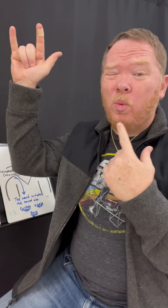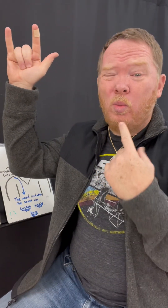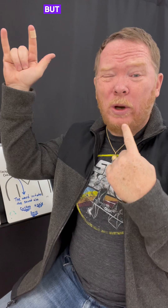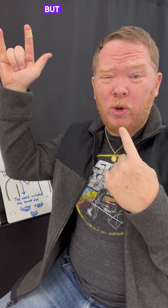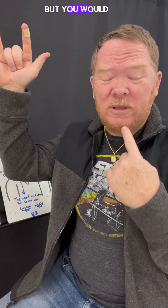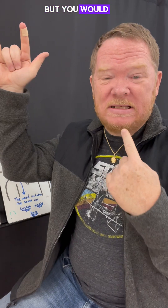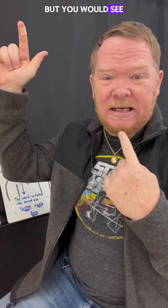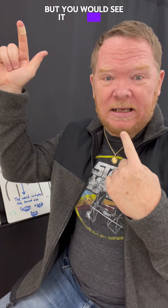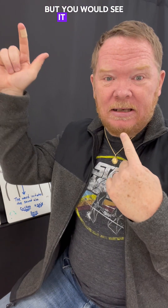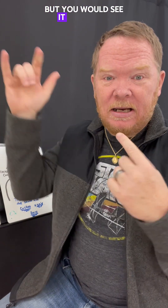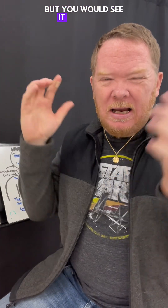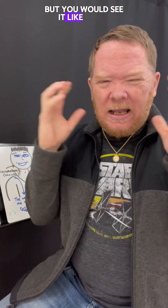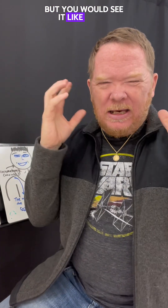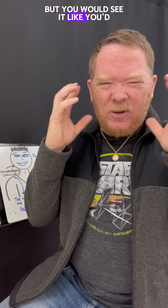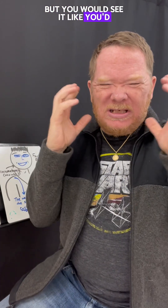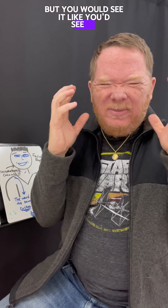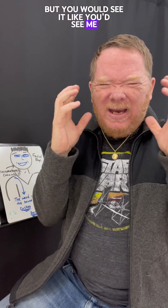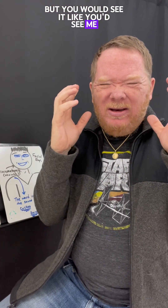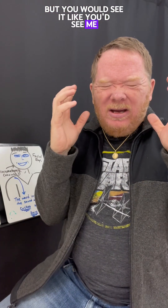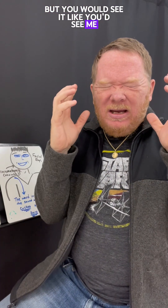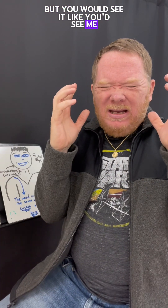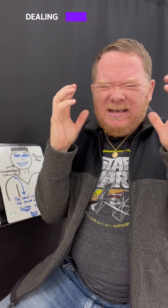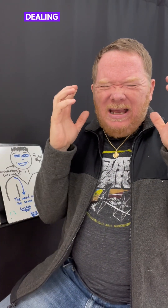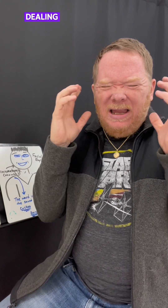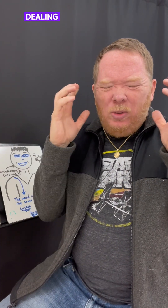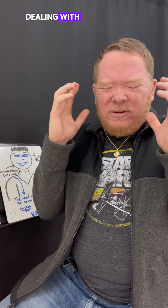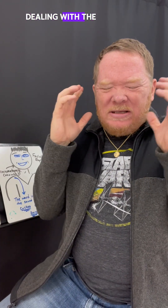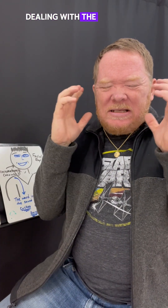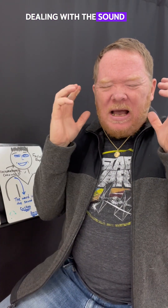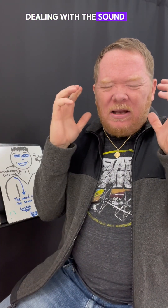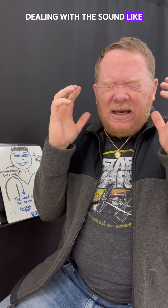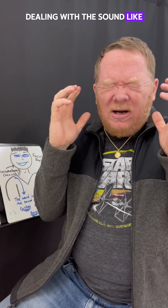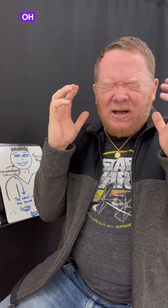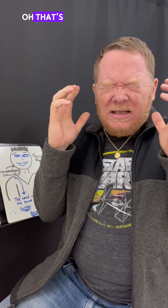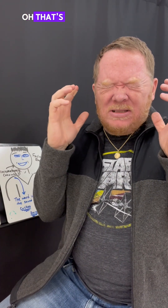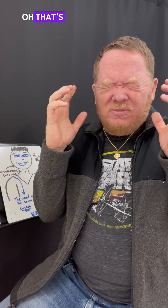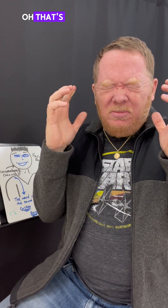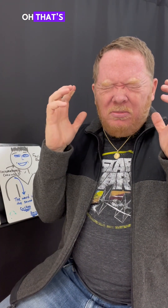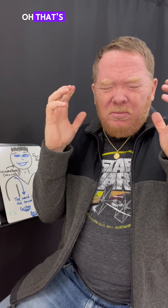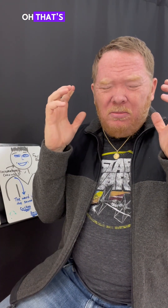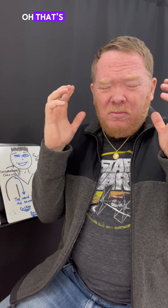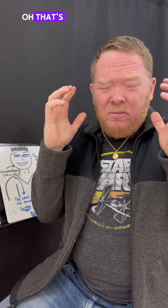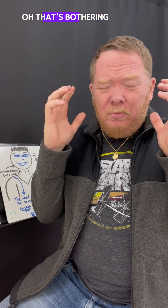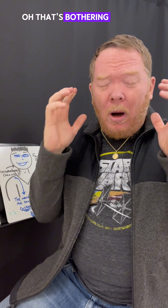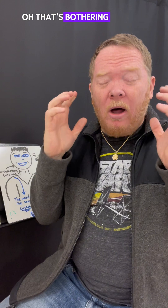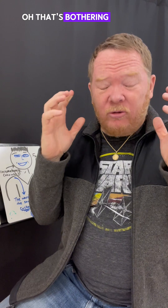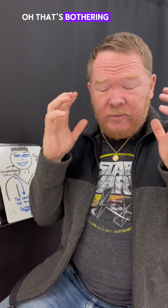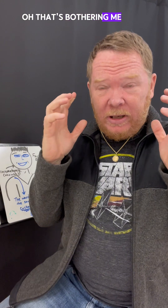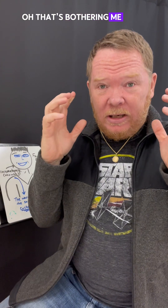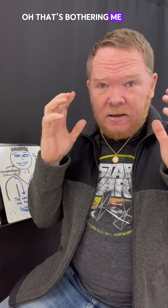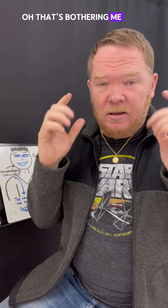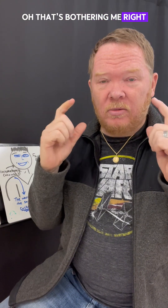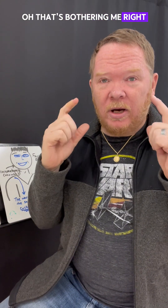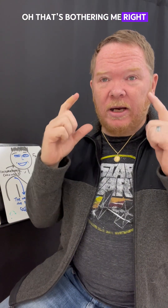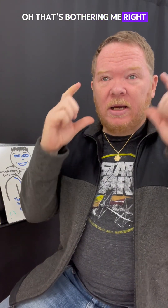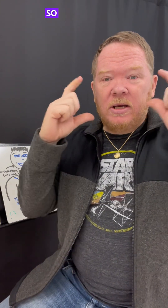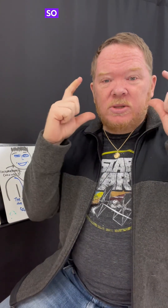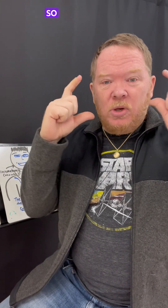but you would see it. Like you'd see me dealing with the sound like, oh, that's bothering me, right? So you want to